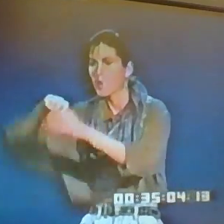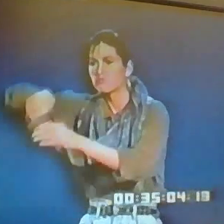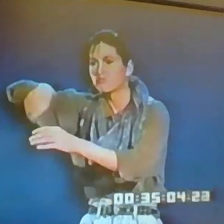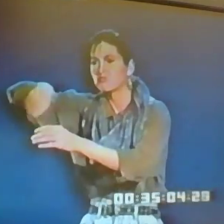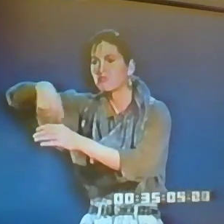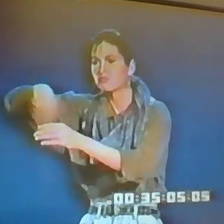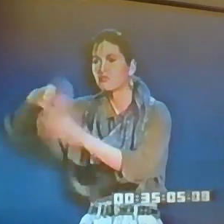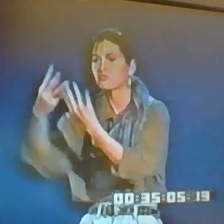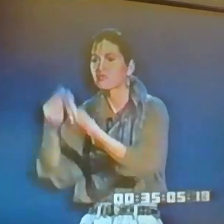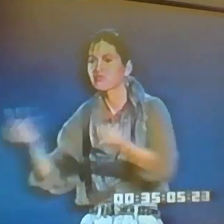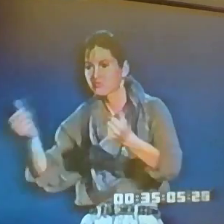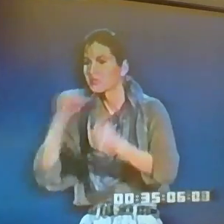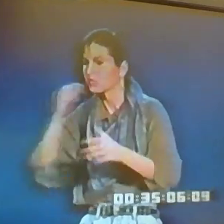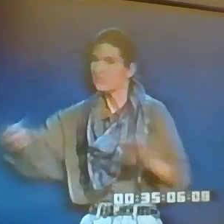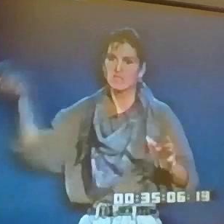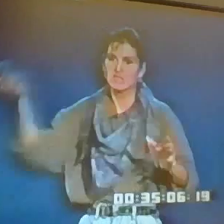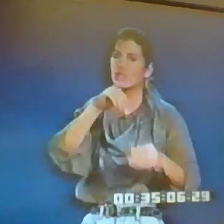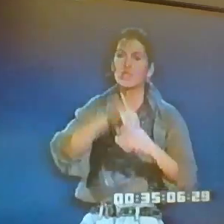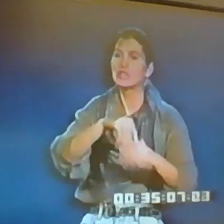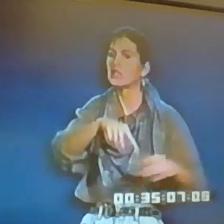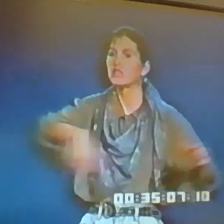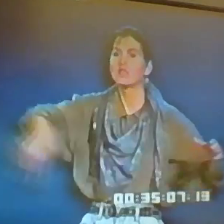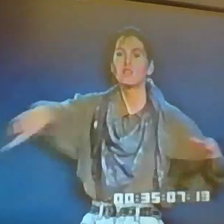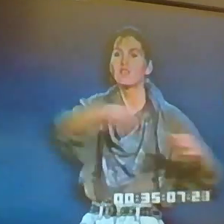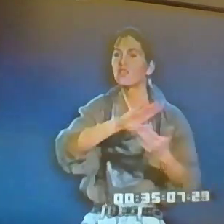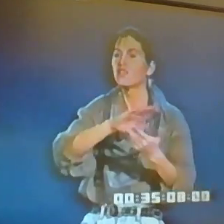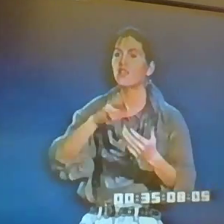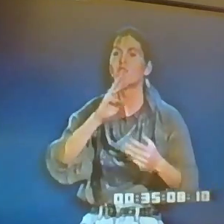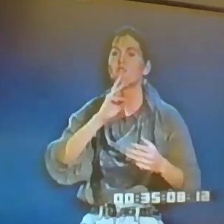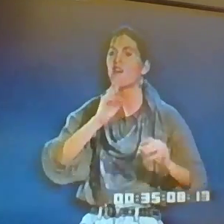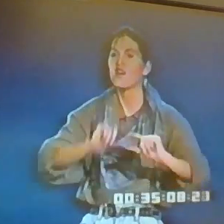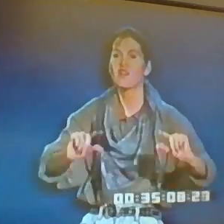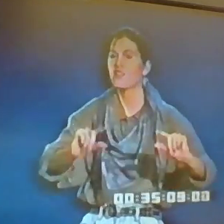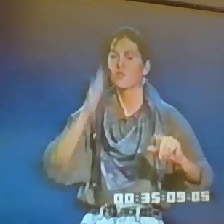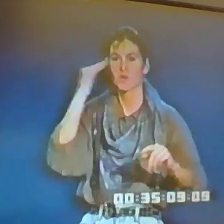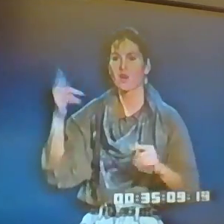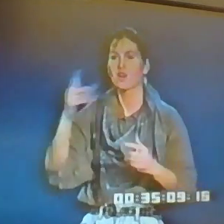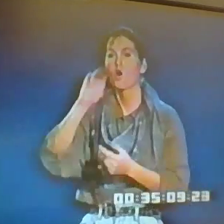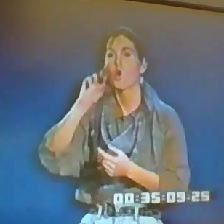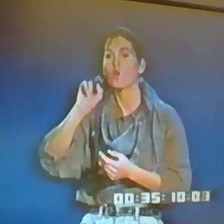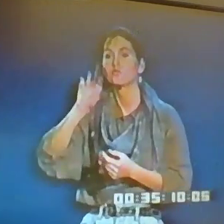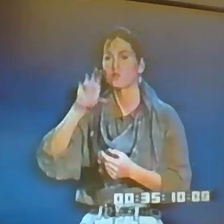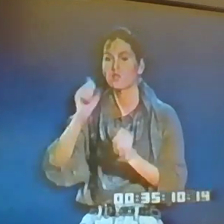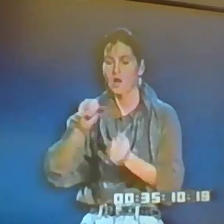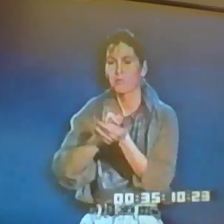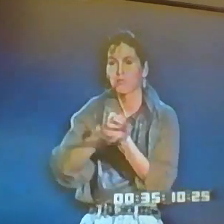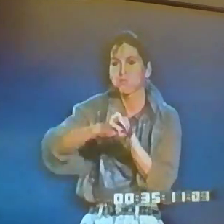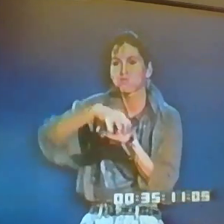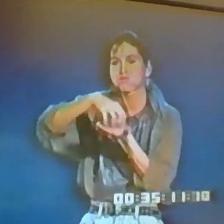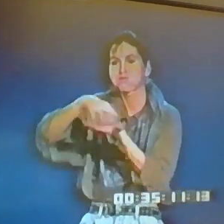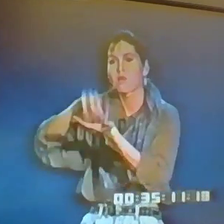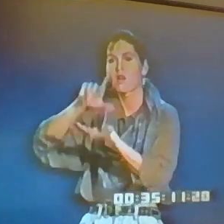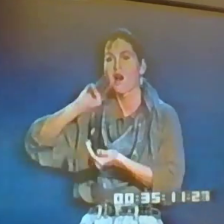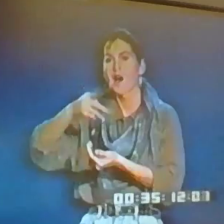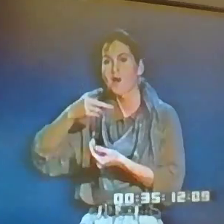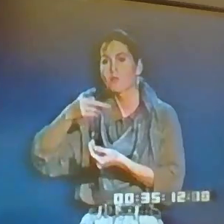And then mix some cornstarch in with hot water in order to make